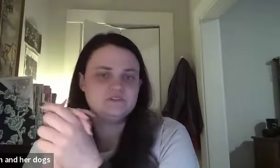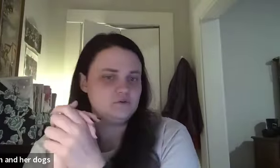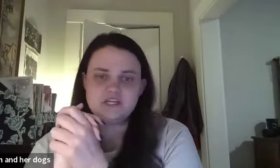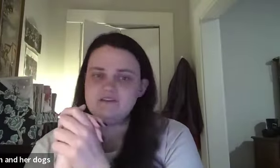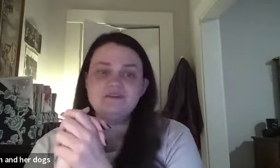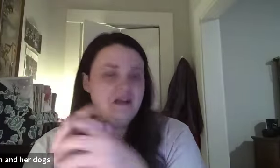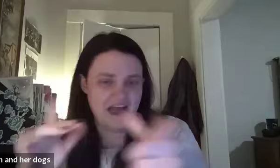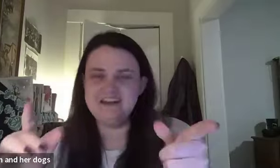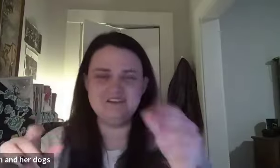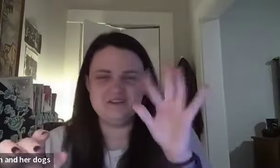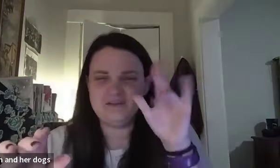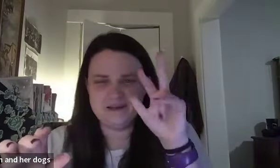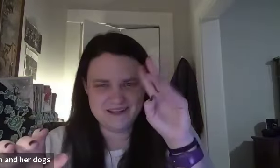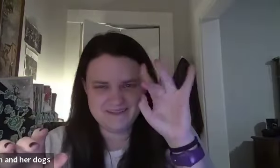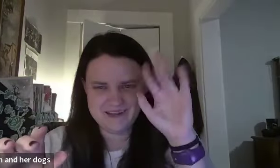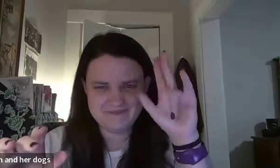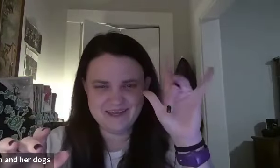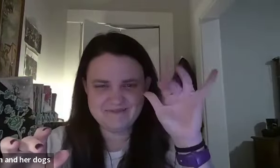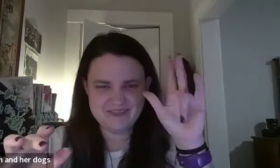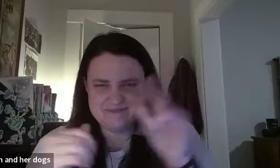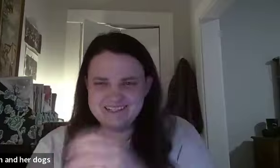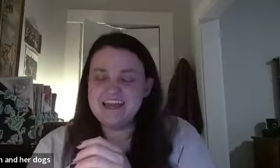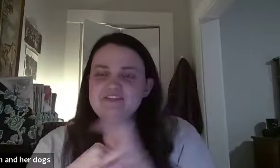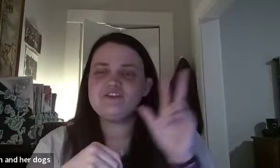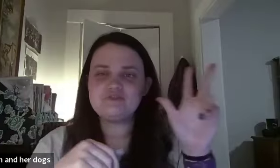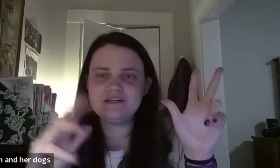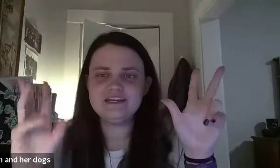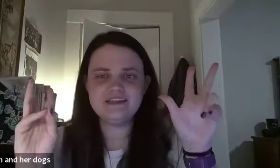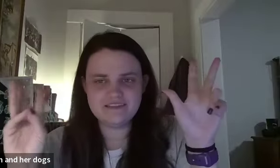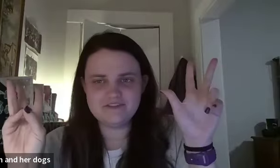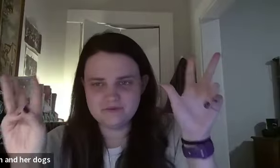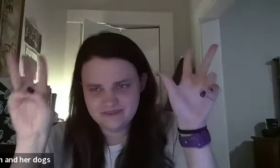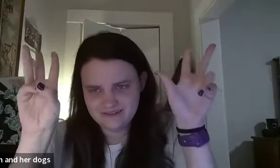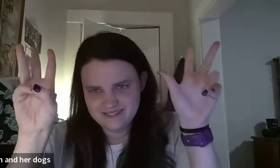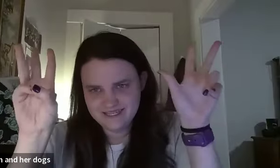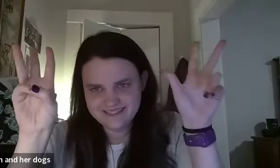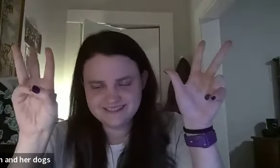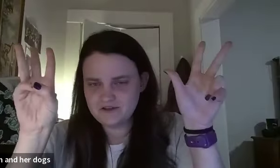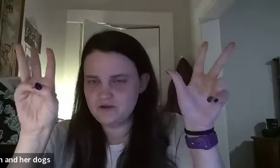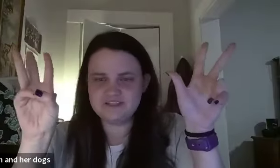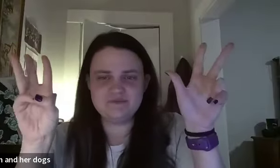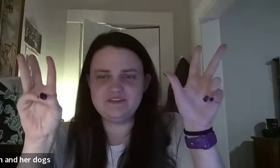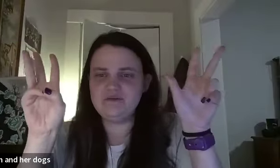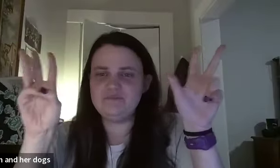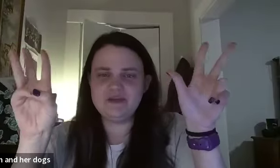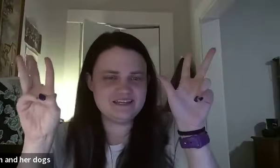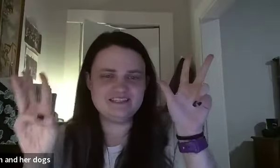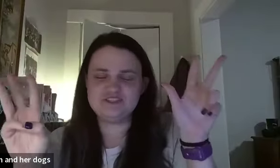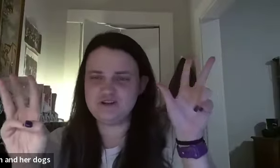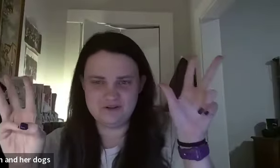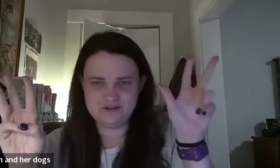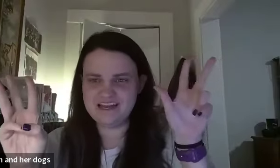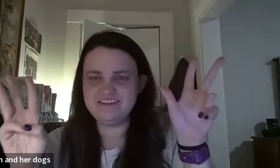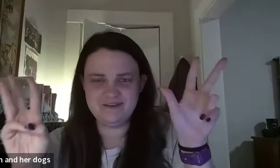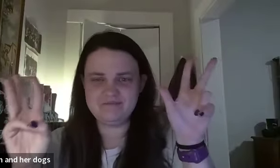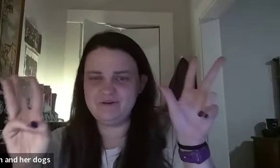So whichever, I know you're like, wait a minute, wait, let me get my numbers. The three and the six are some of the biggest struggles, I think. But